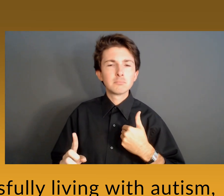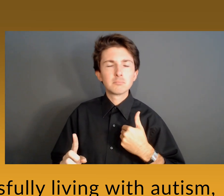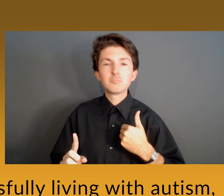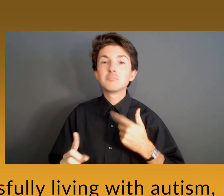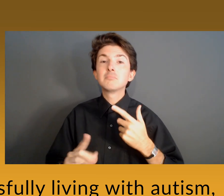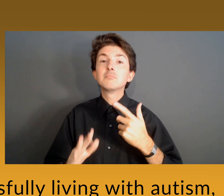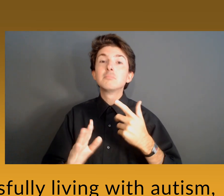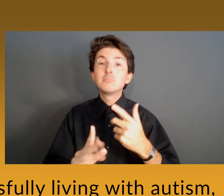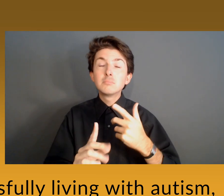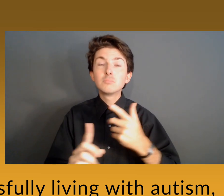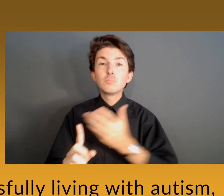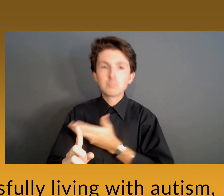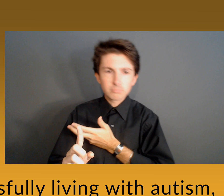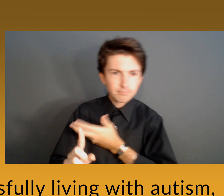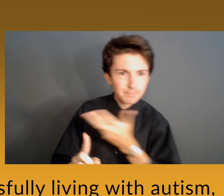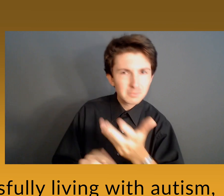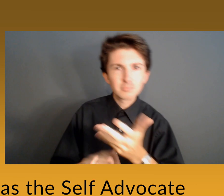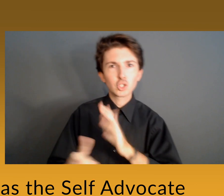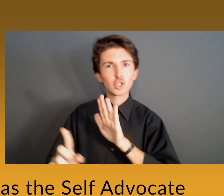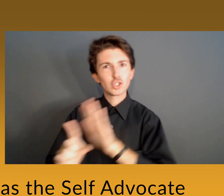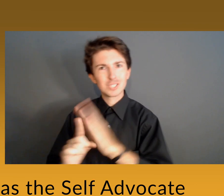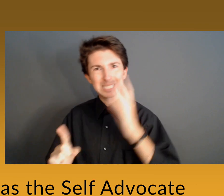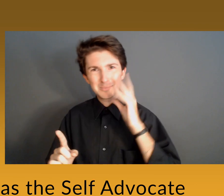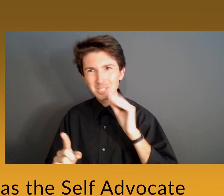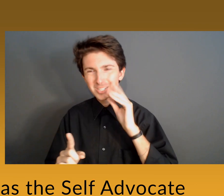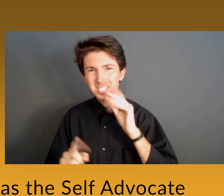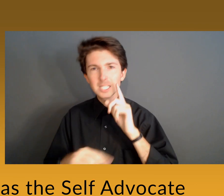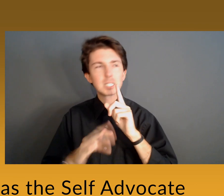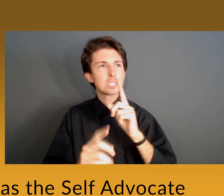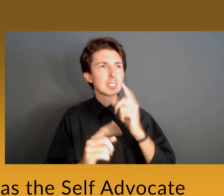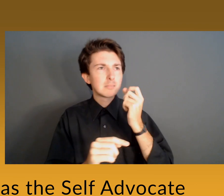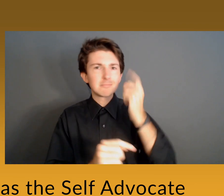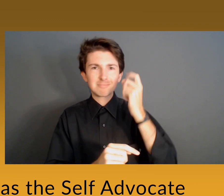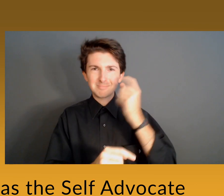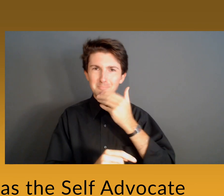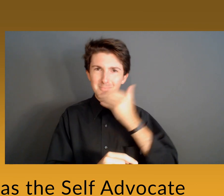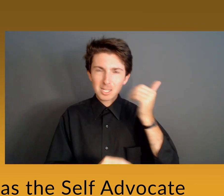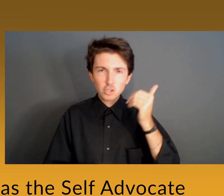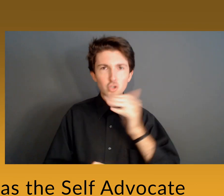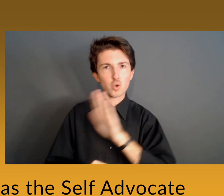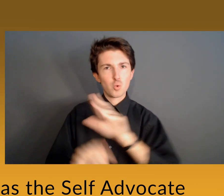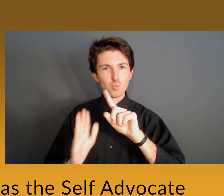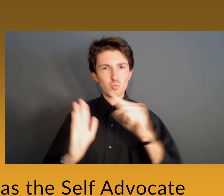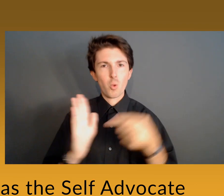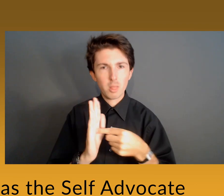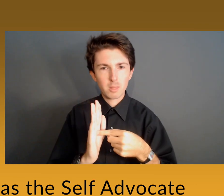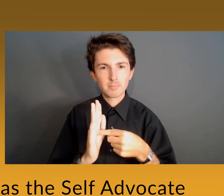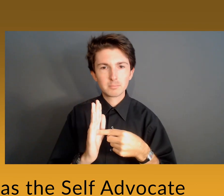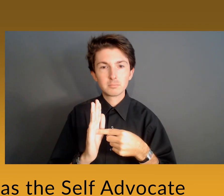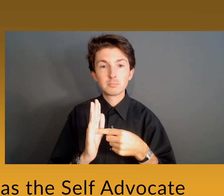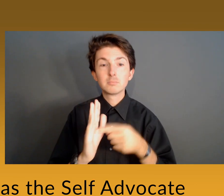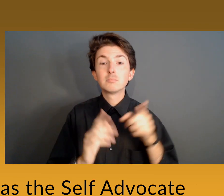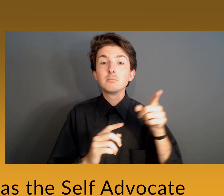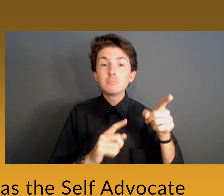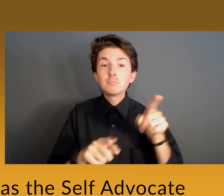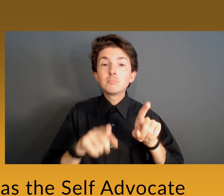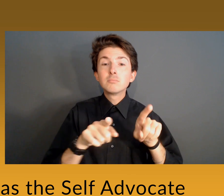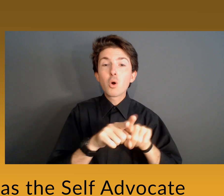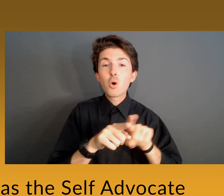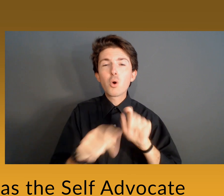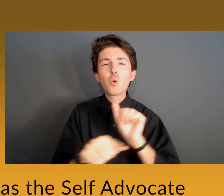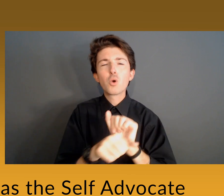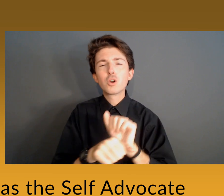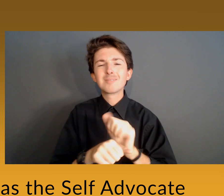lived experience to her position. She is also working as the self-advocate advisor for